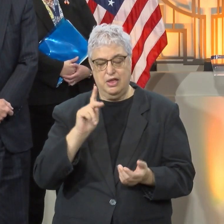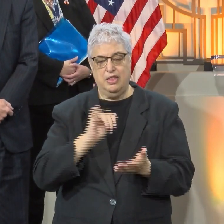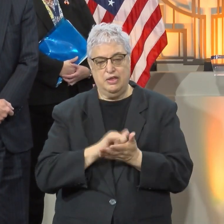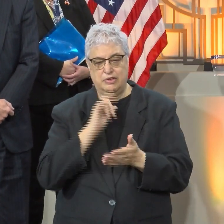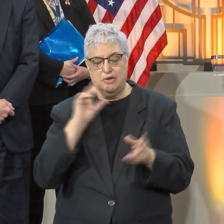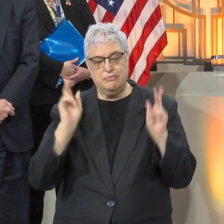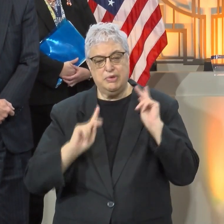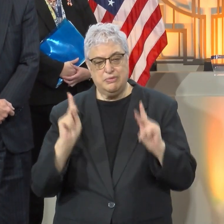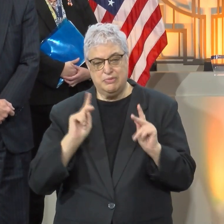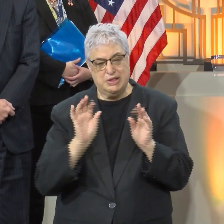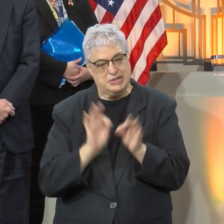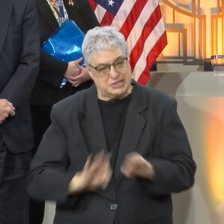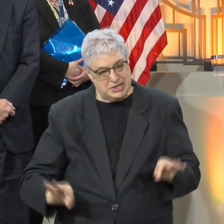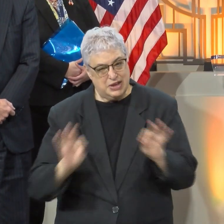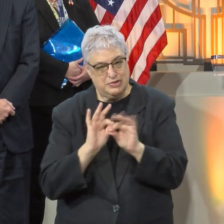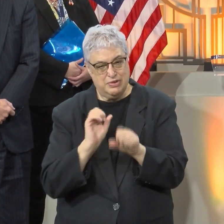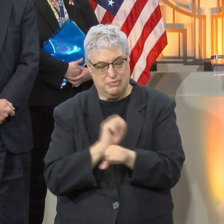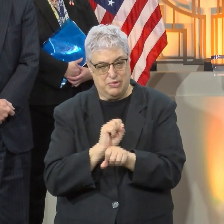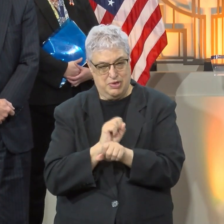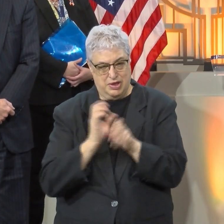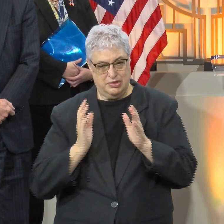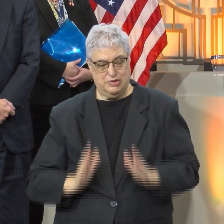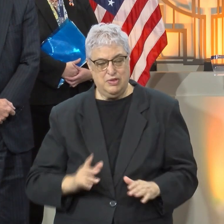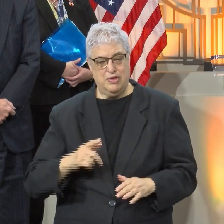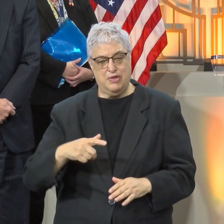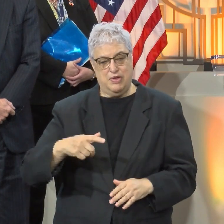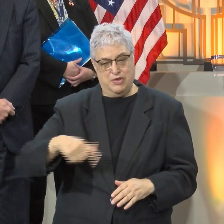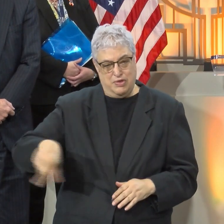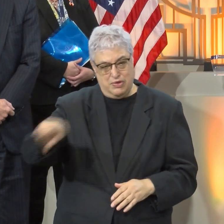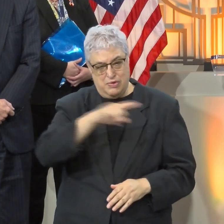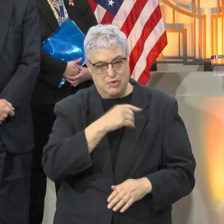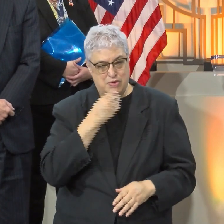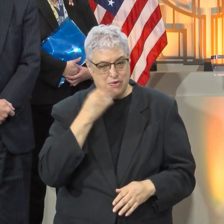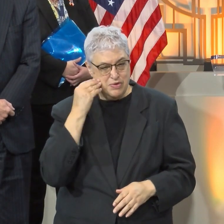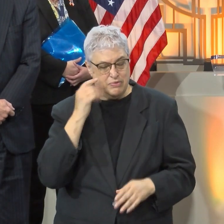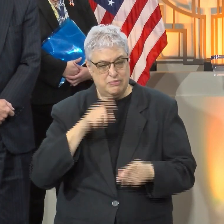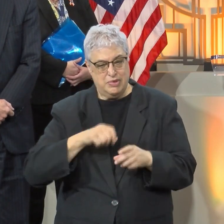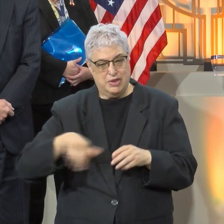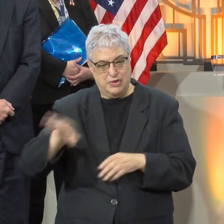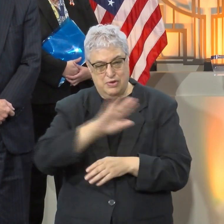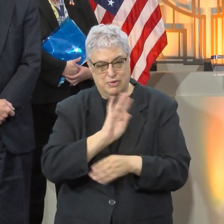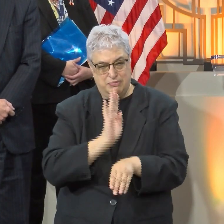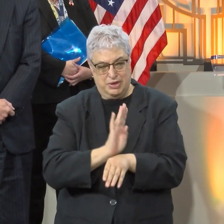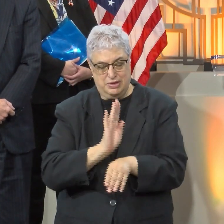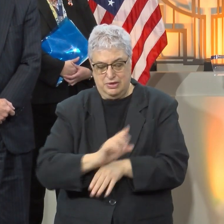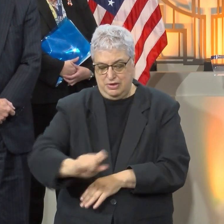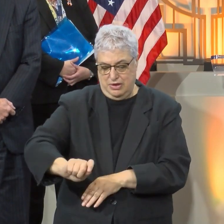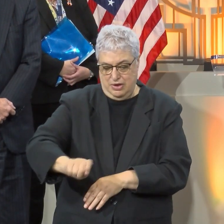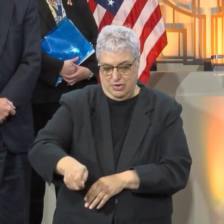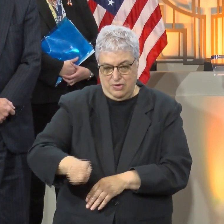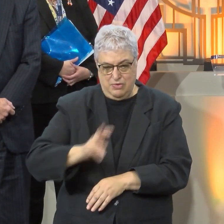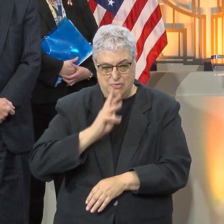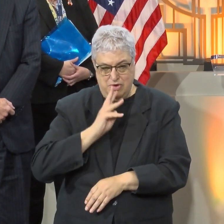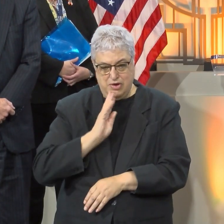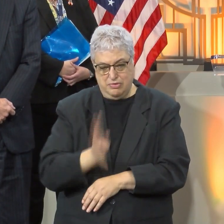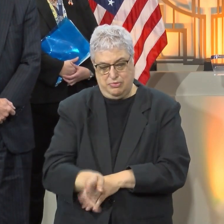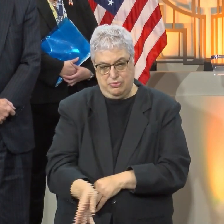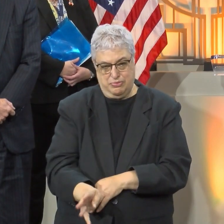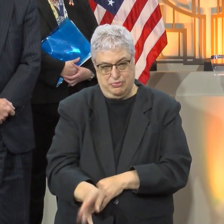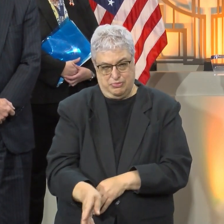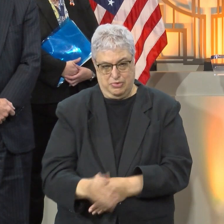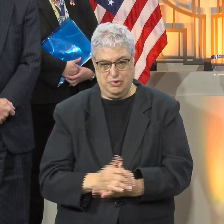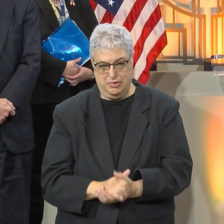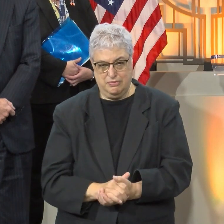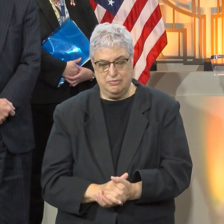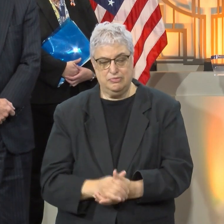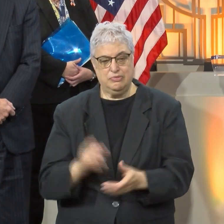for example, that are making sure that while you're at home or in your business, when you turn on the water is coming on. These are the